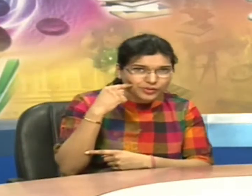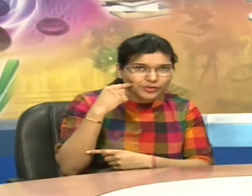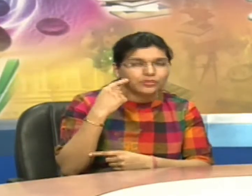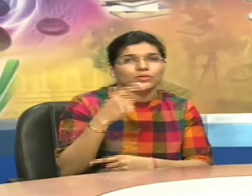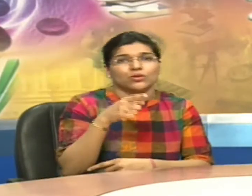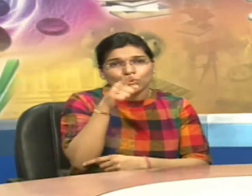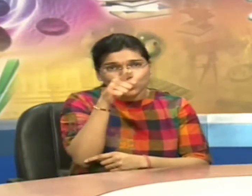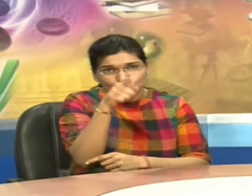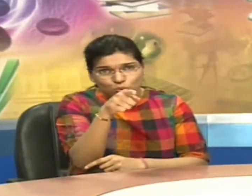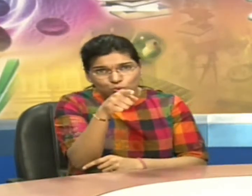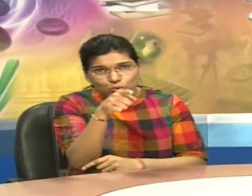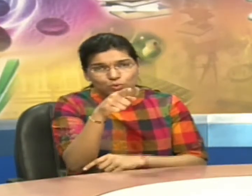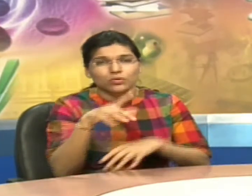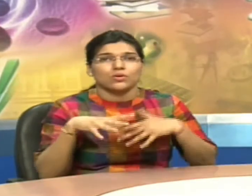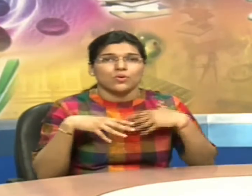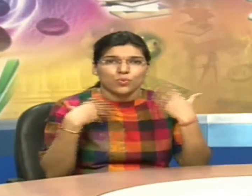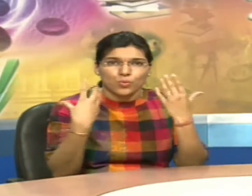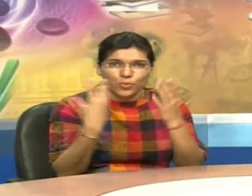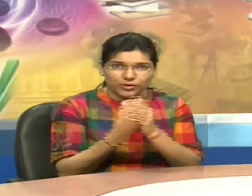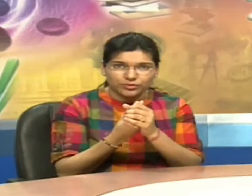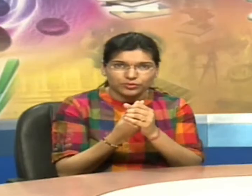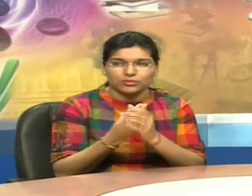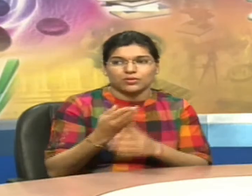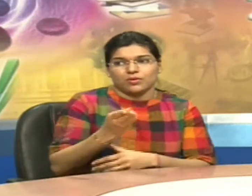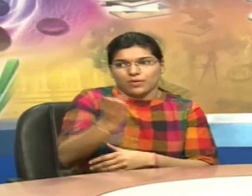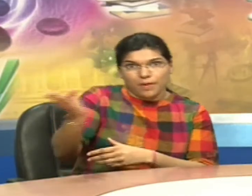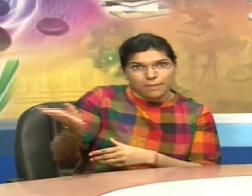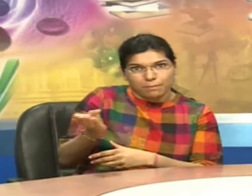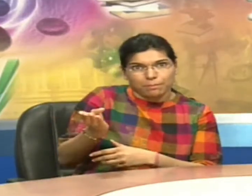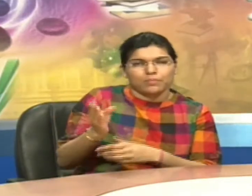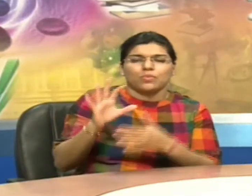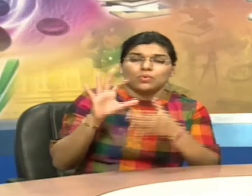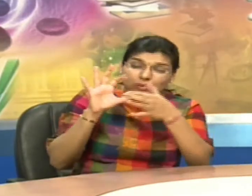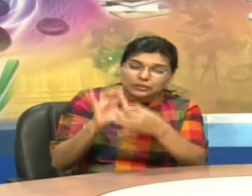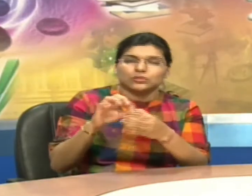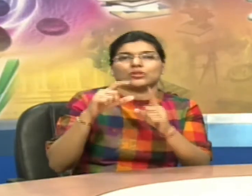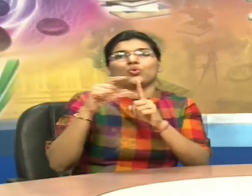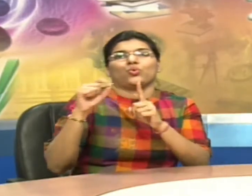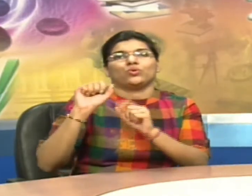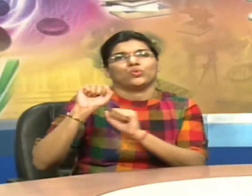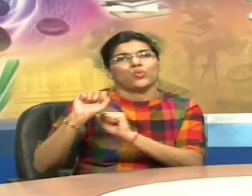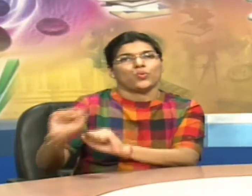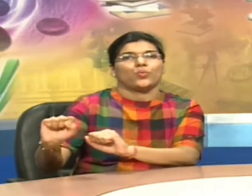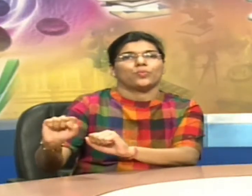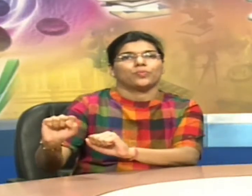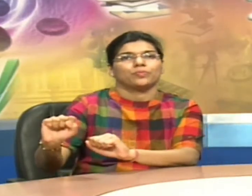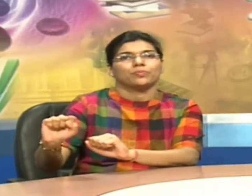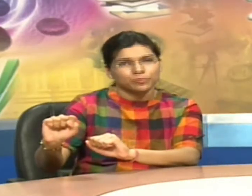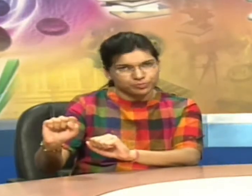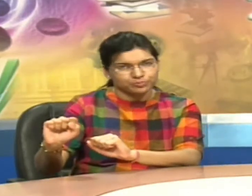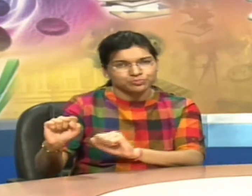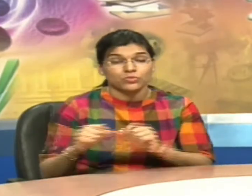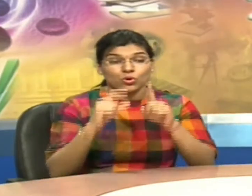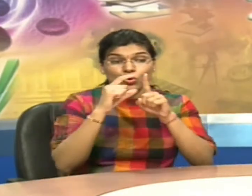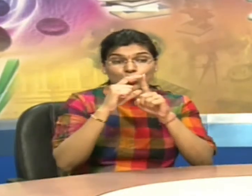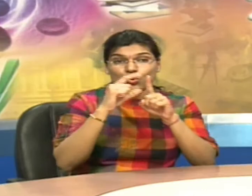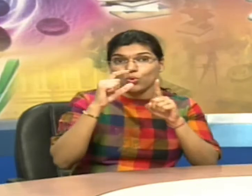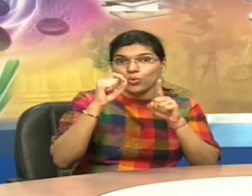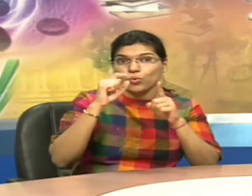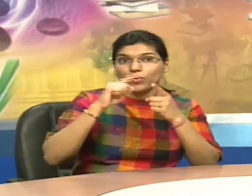I, you, we, they. We use the